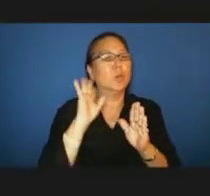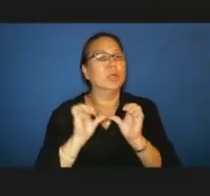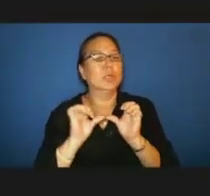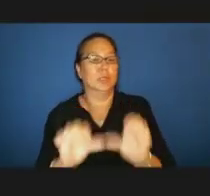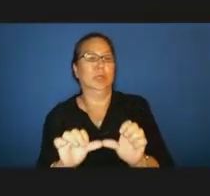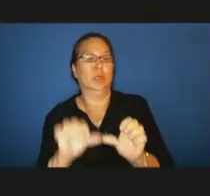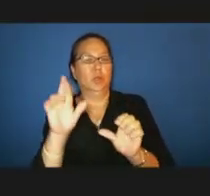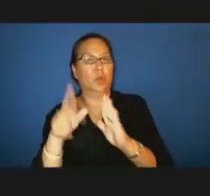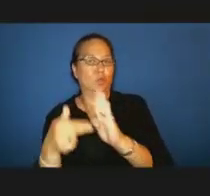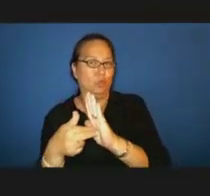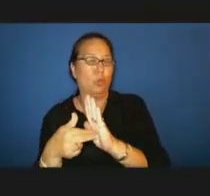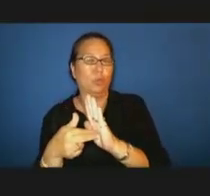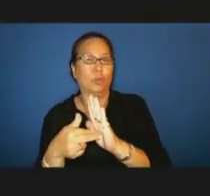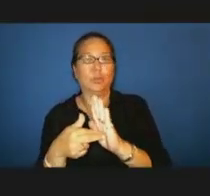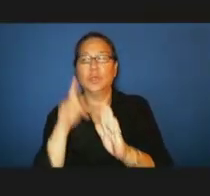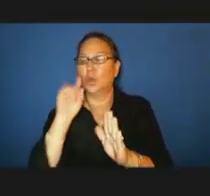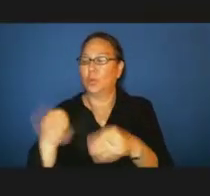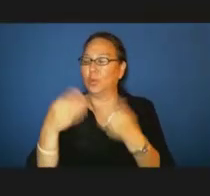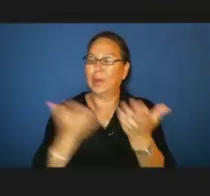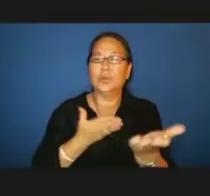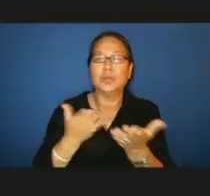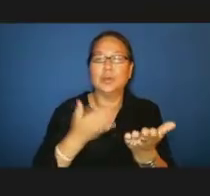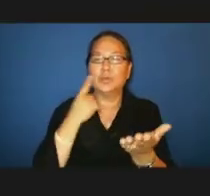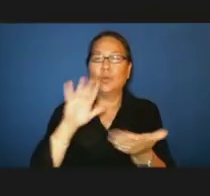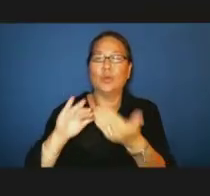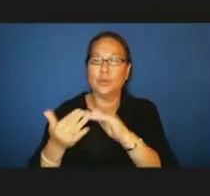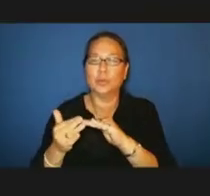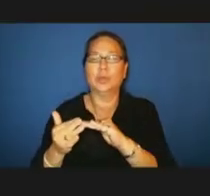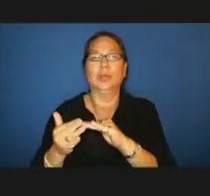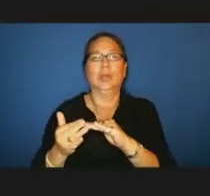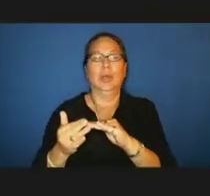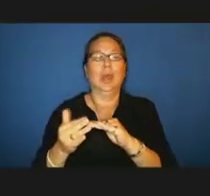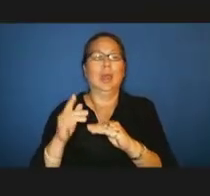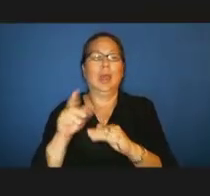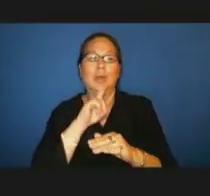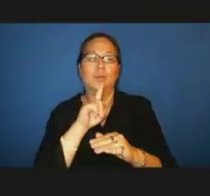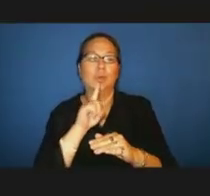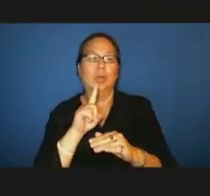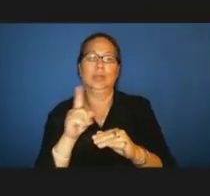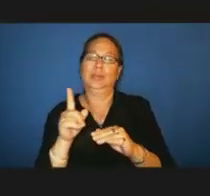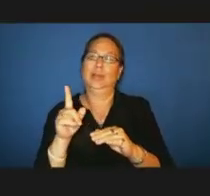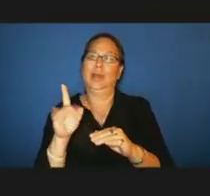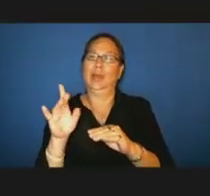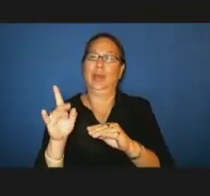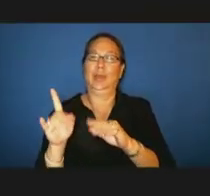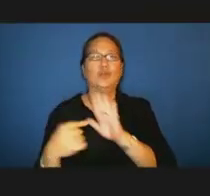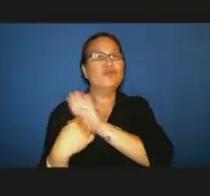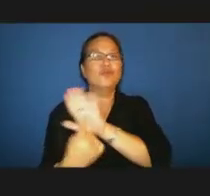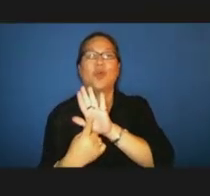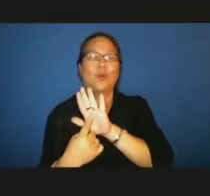the community for the best delighted future within BPS rules and